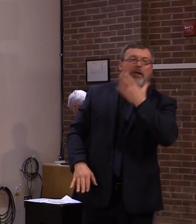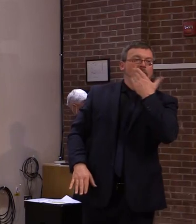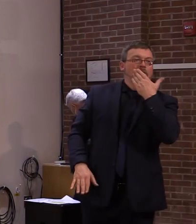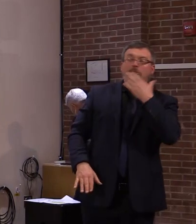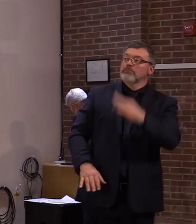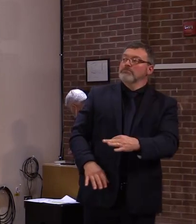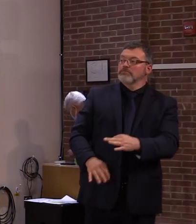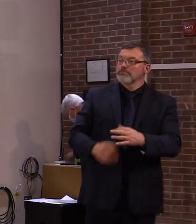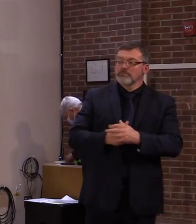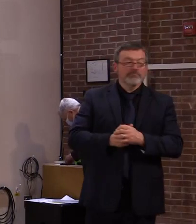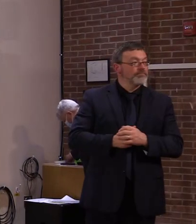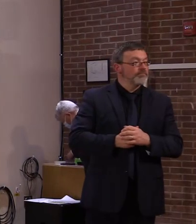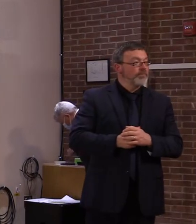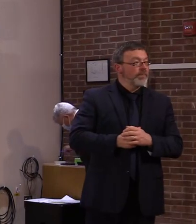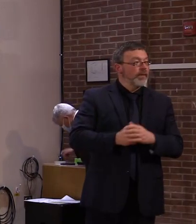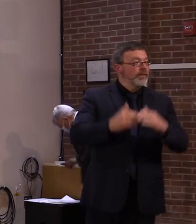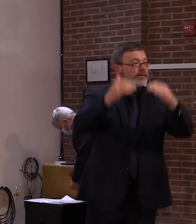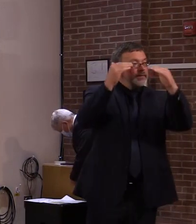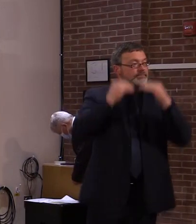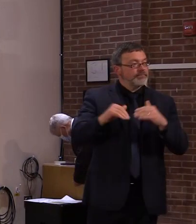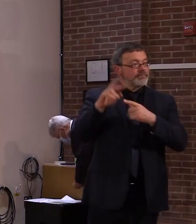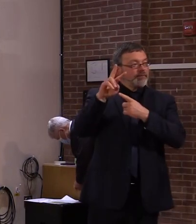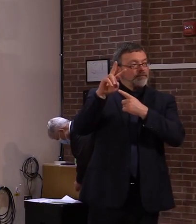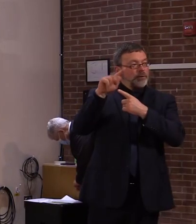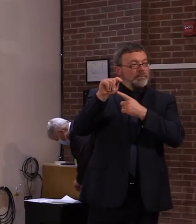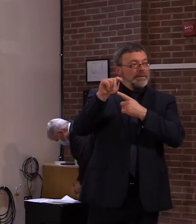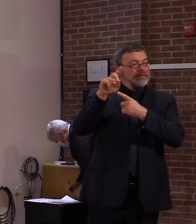Viora Engel Smith, VT Digger.